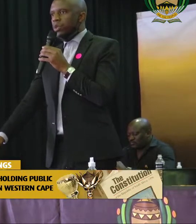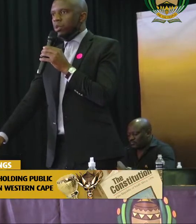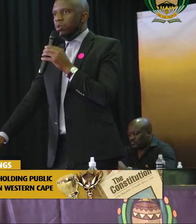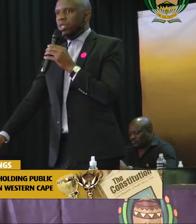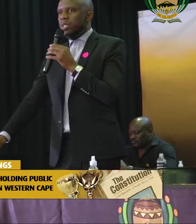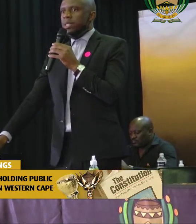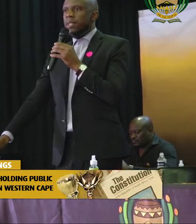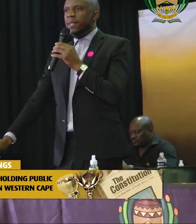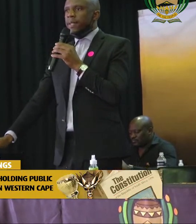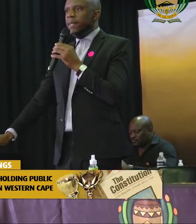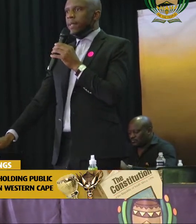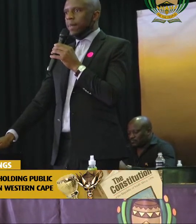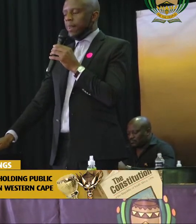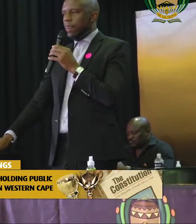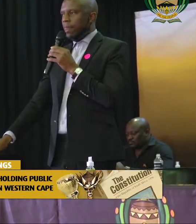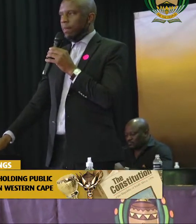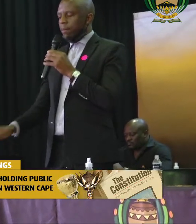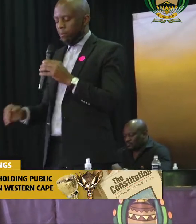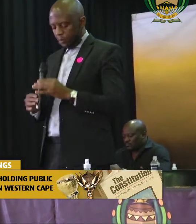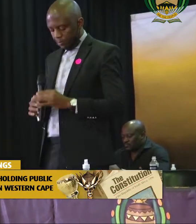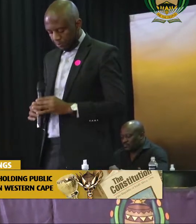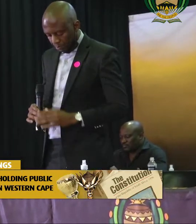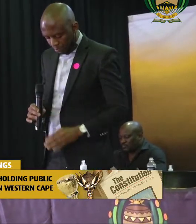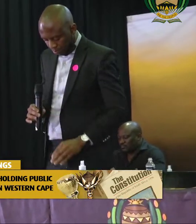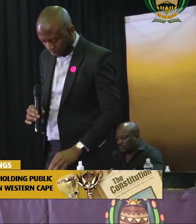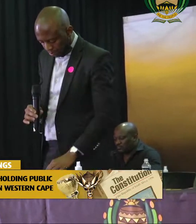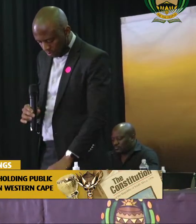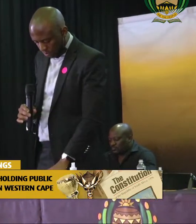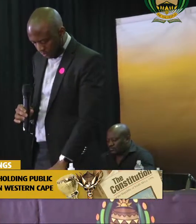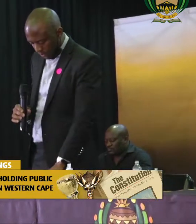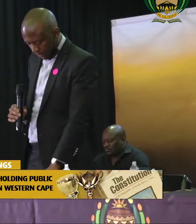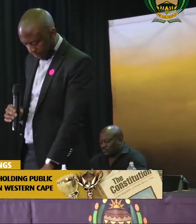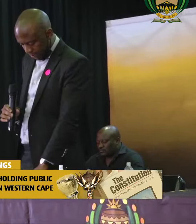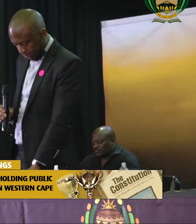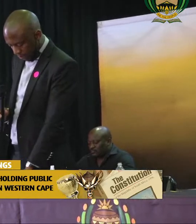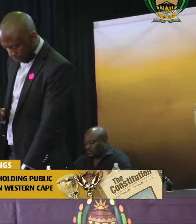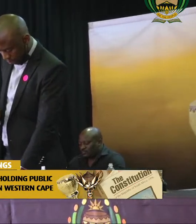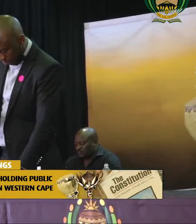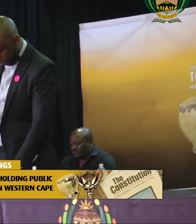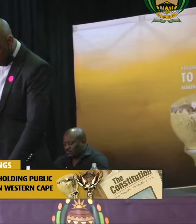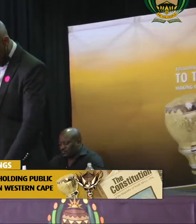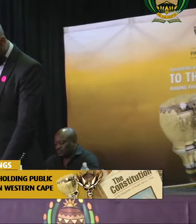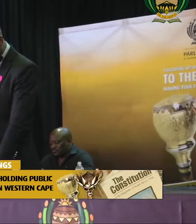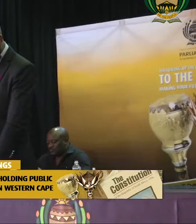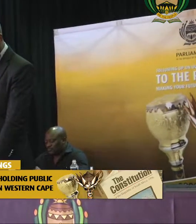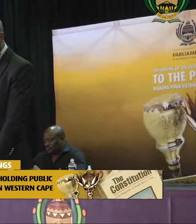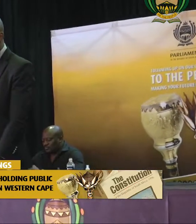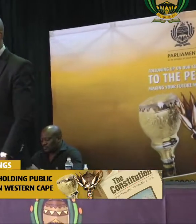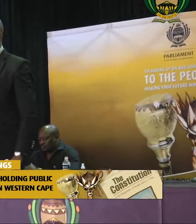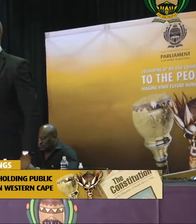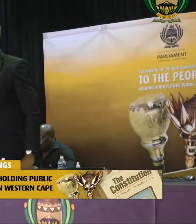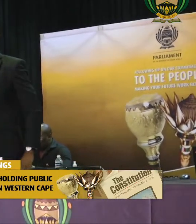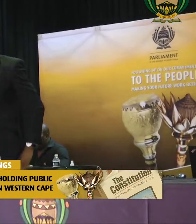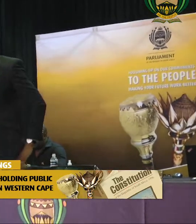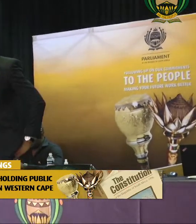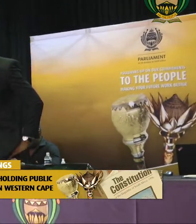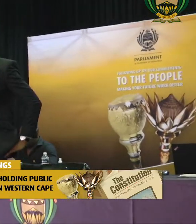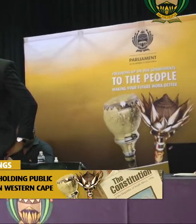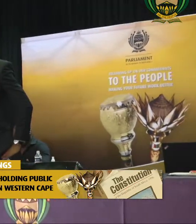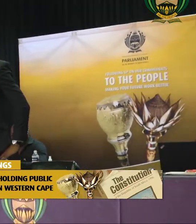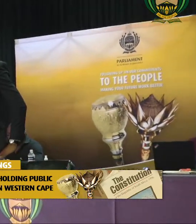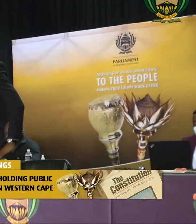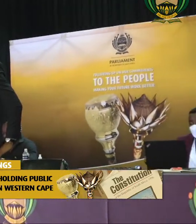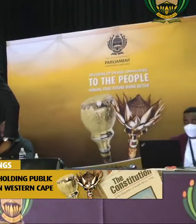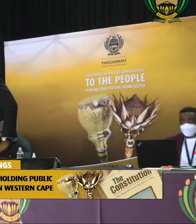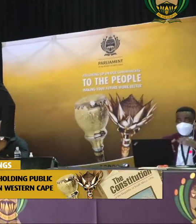make contributions. Lixesha lethu lokuqalisa ngonje silindele kuni niphakamisa izandla